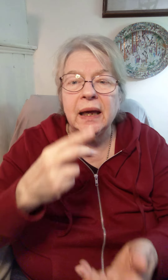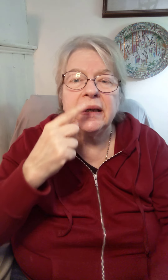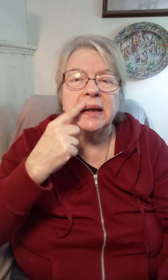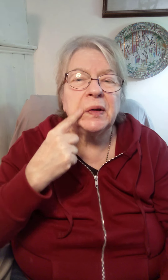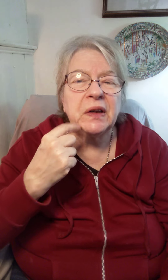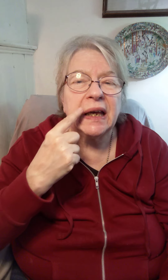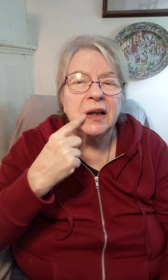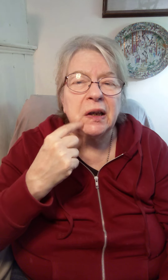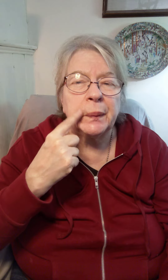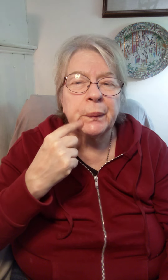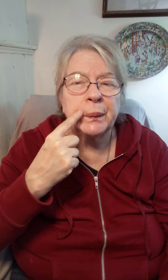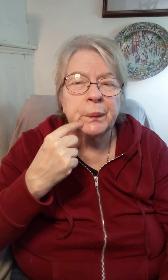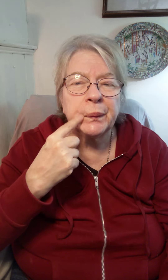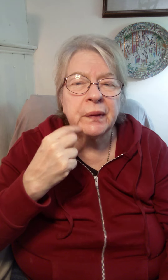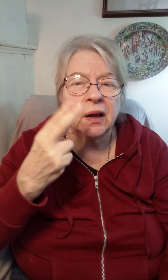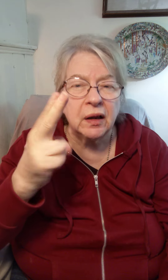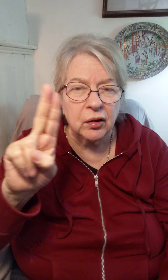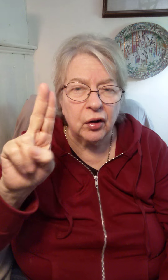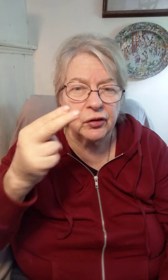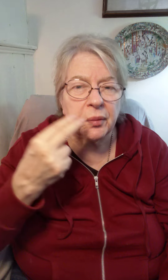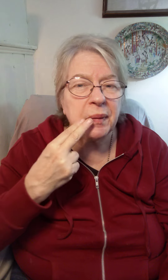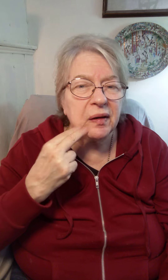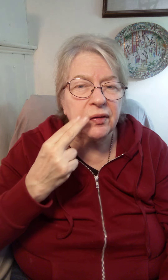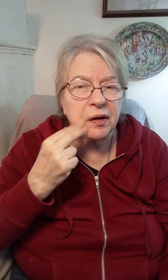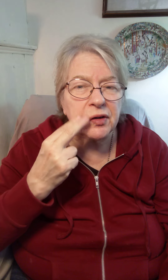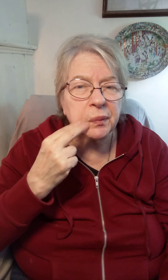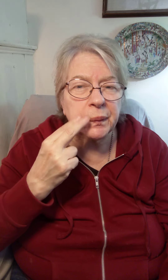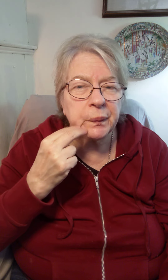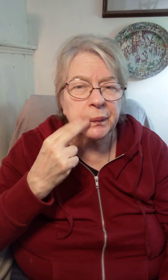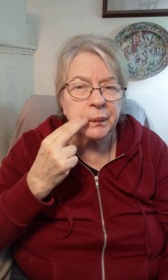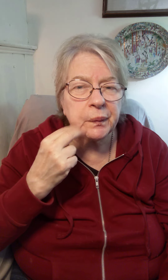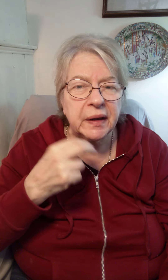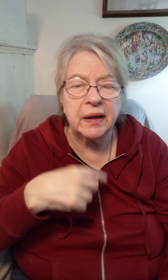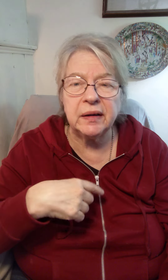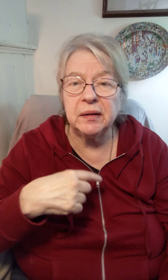Candy, candy. Also maybe these fingers. Candy.